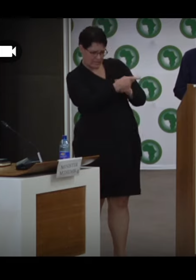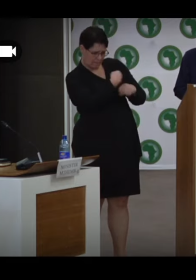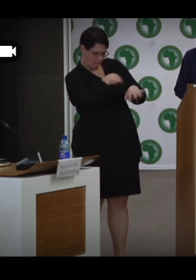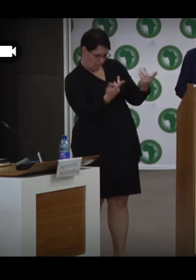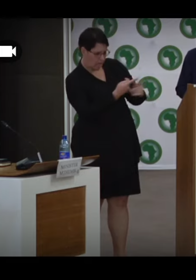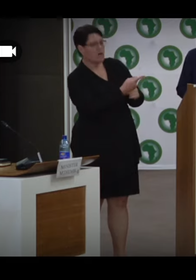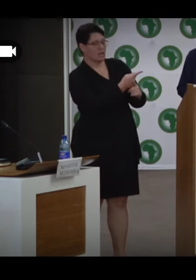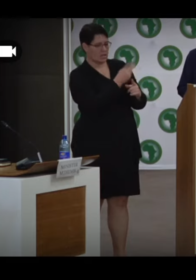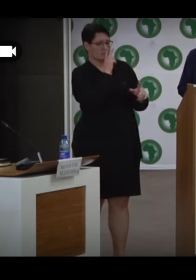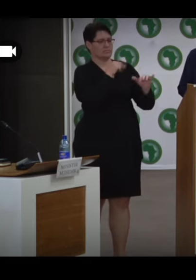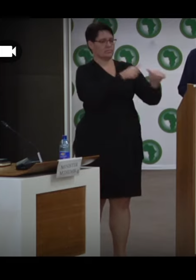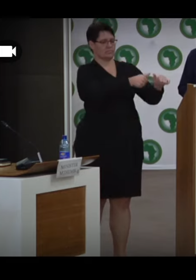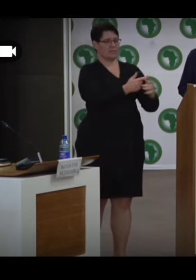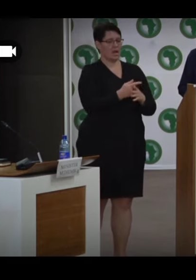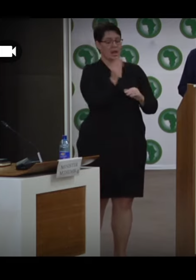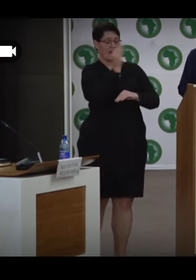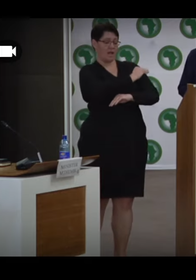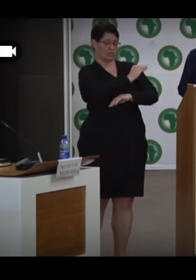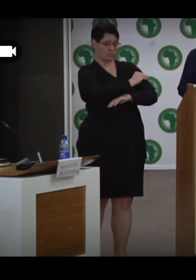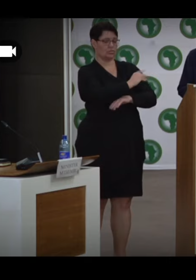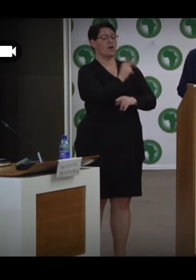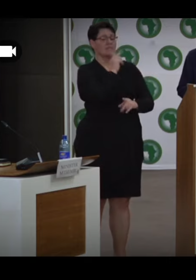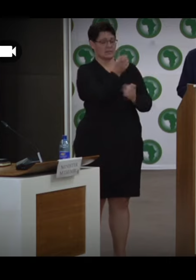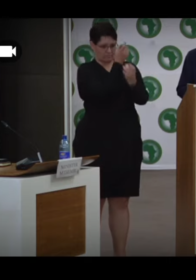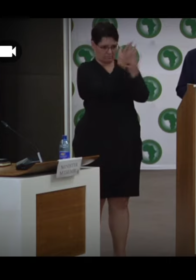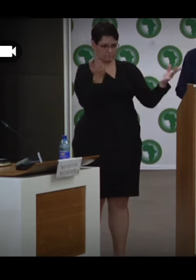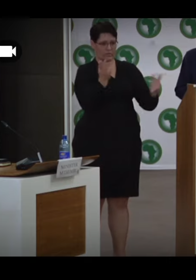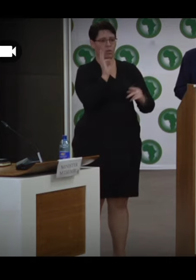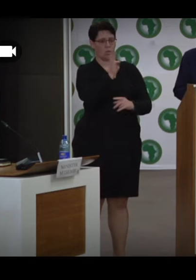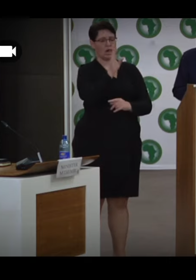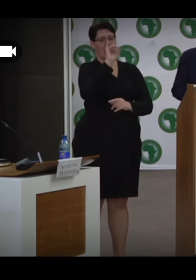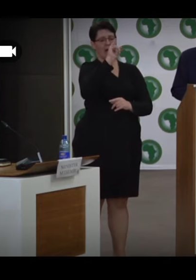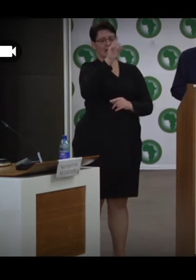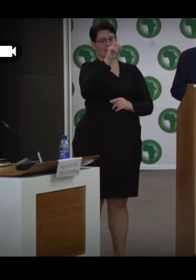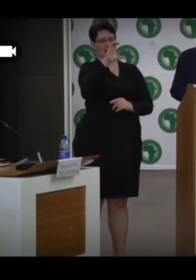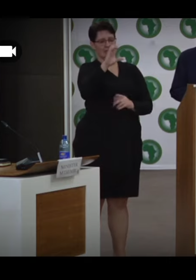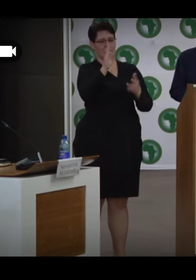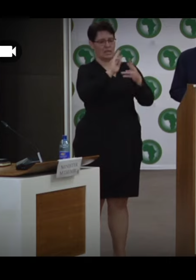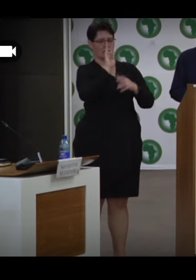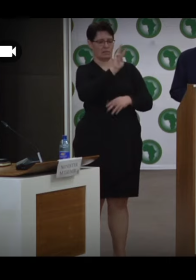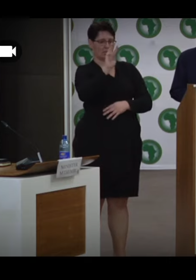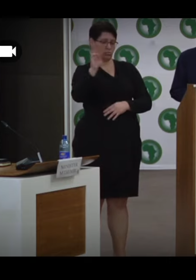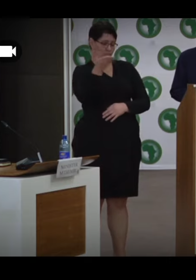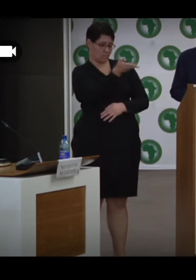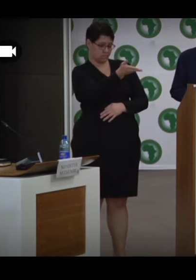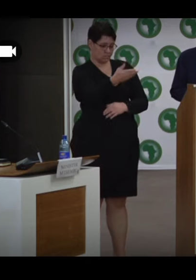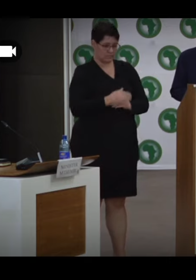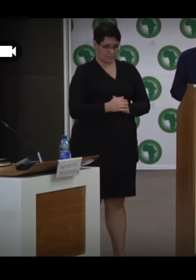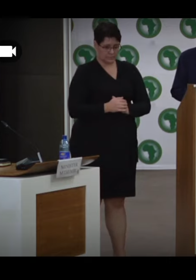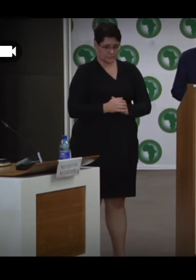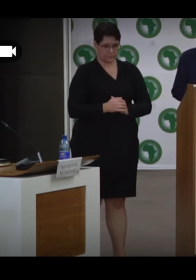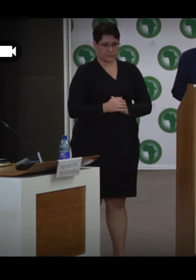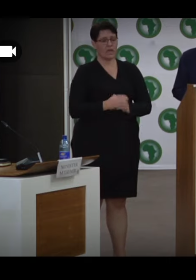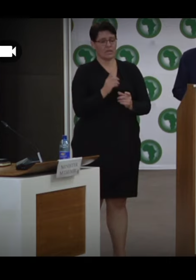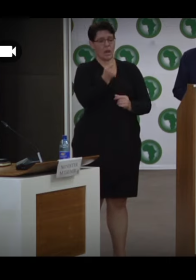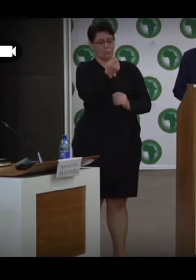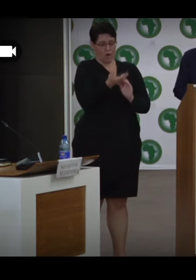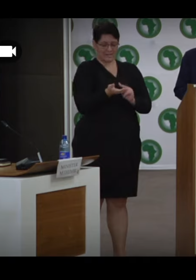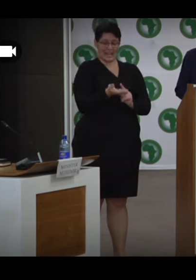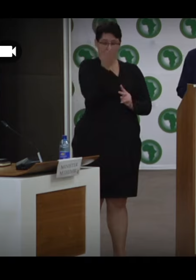basis. By late afternoon today, details of this will be on the IDC website. Second, I deal with the issue of